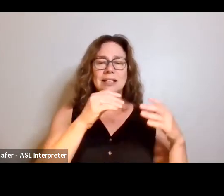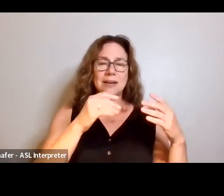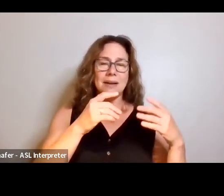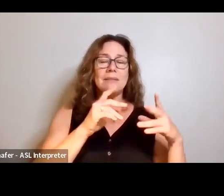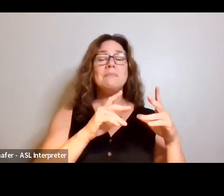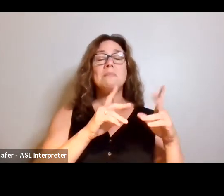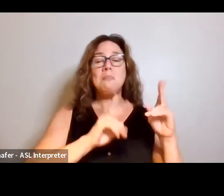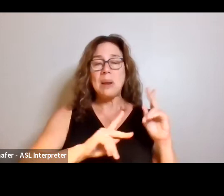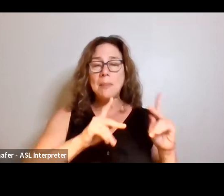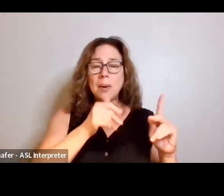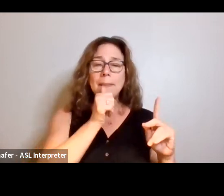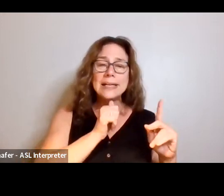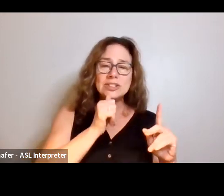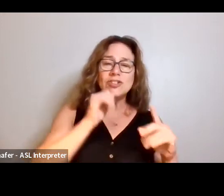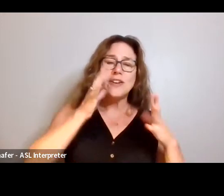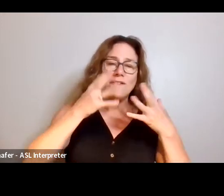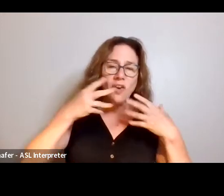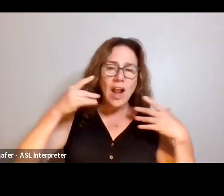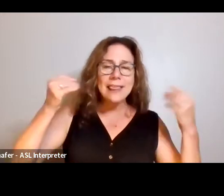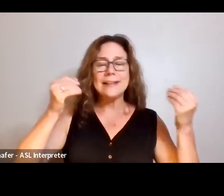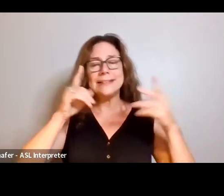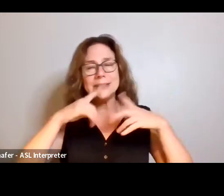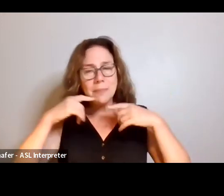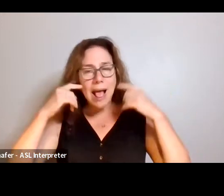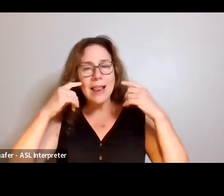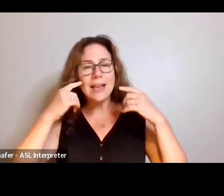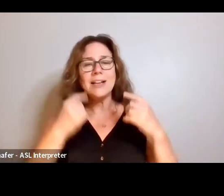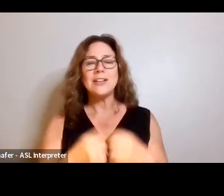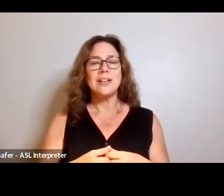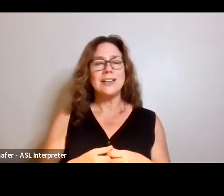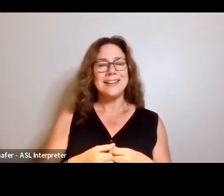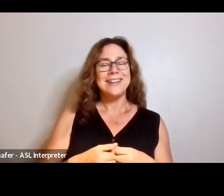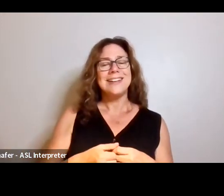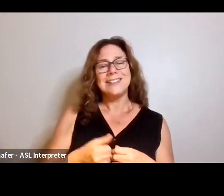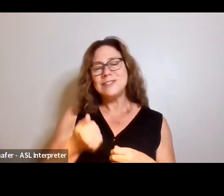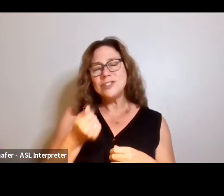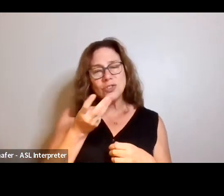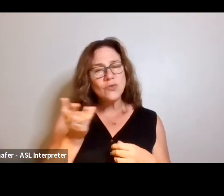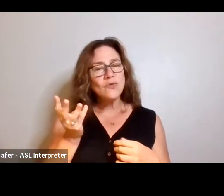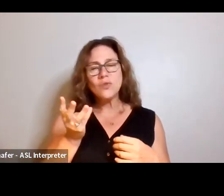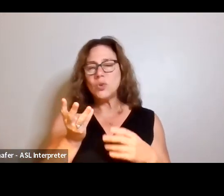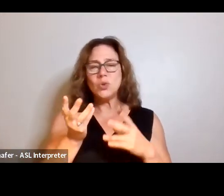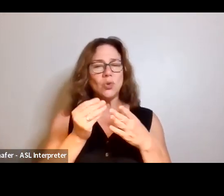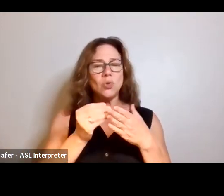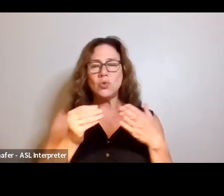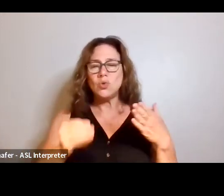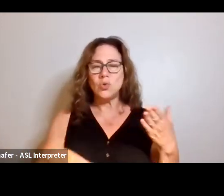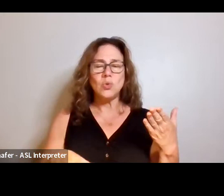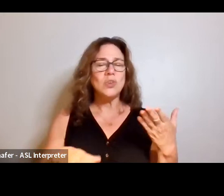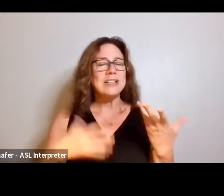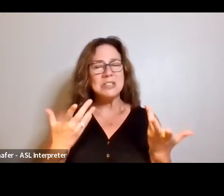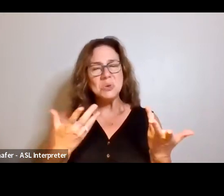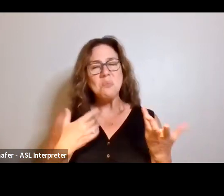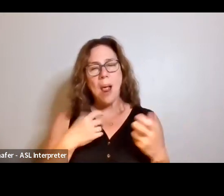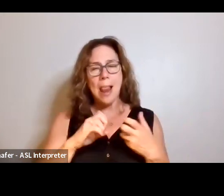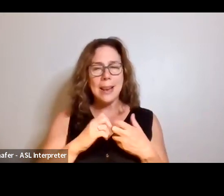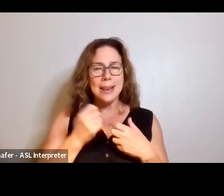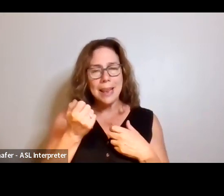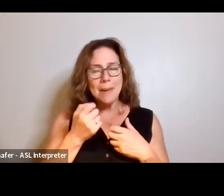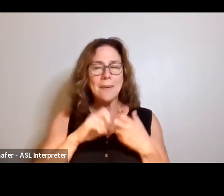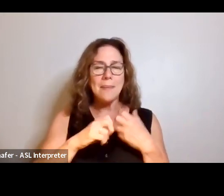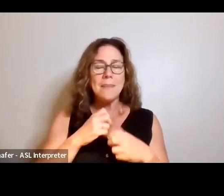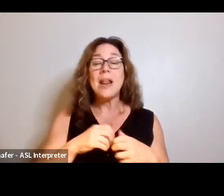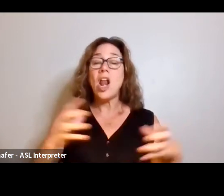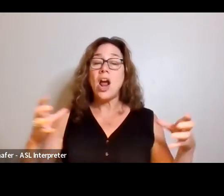first week has been nothing but this, with a couple of students pressing their luck with us already. At our gathering on our